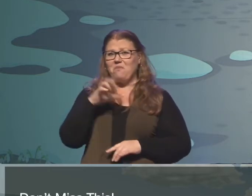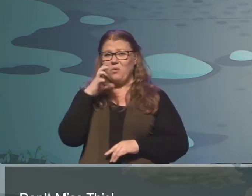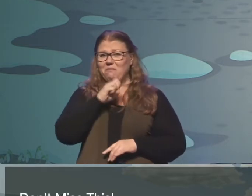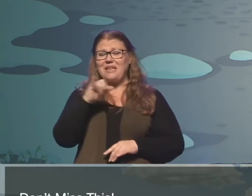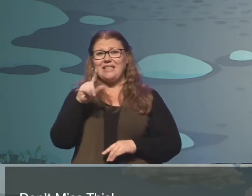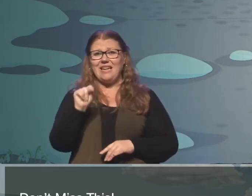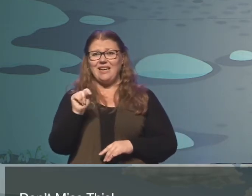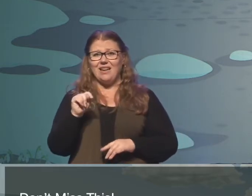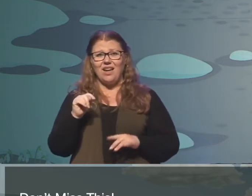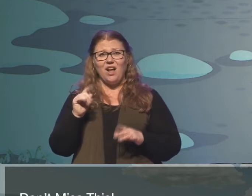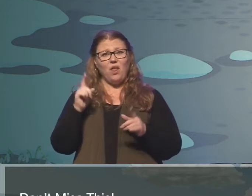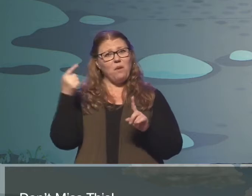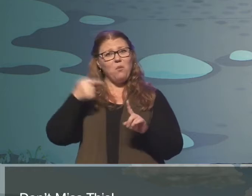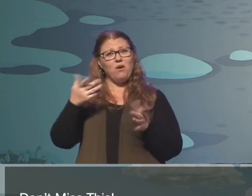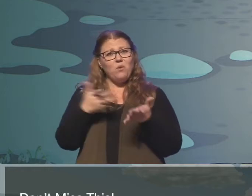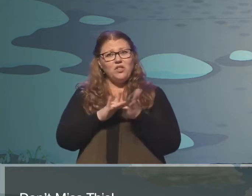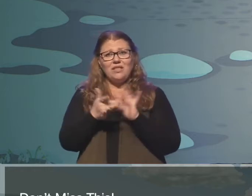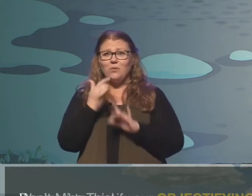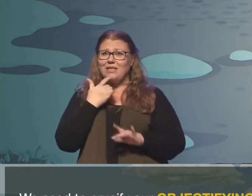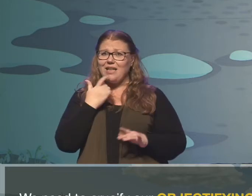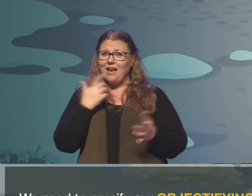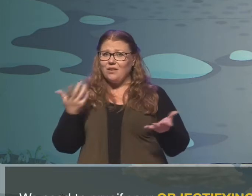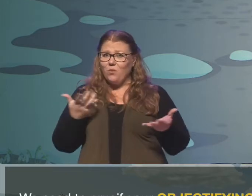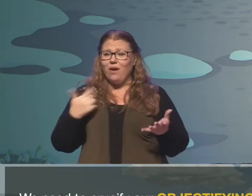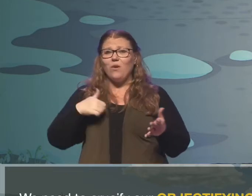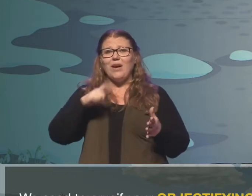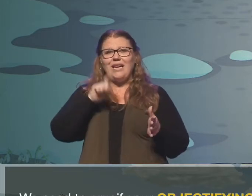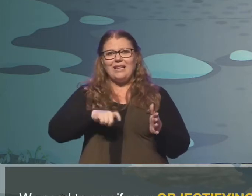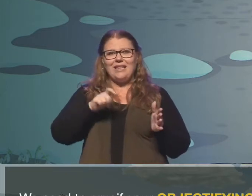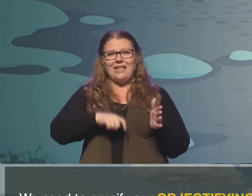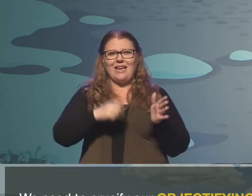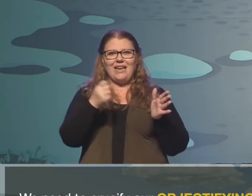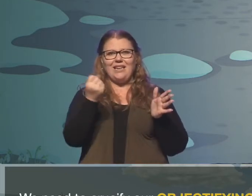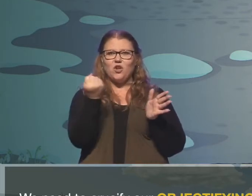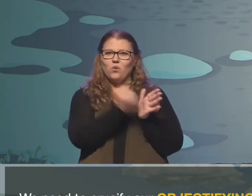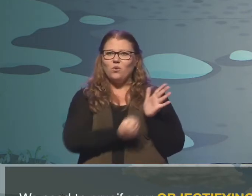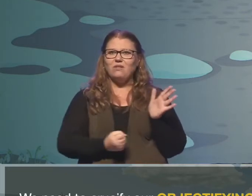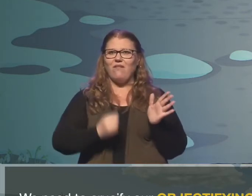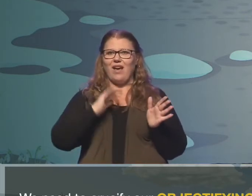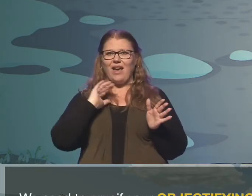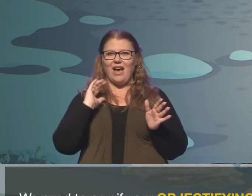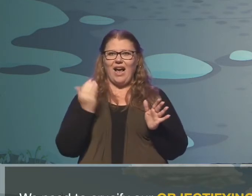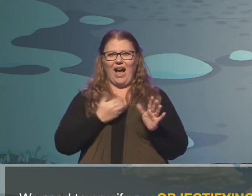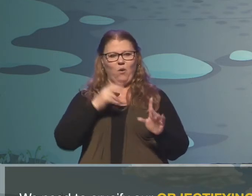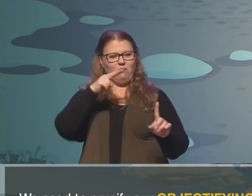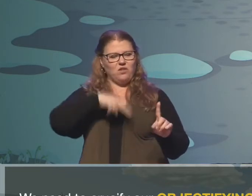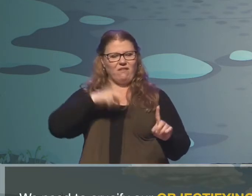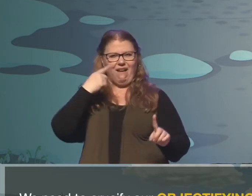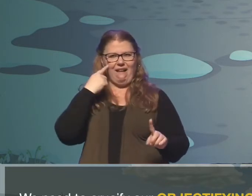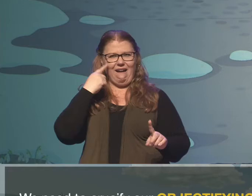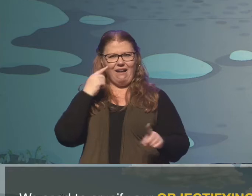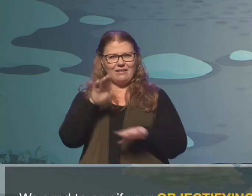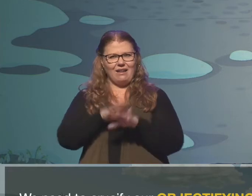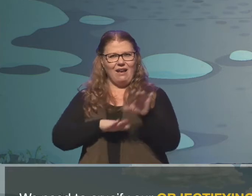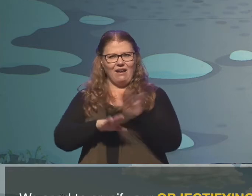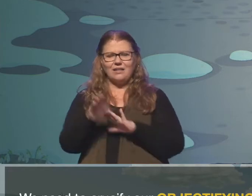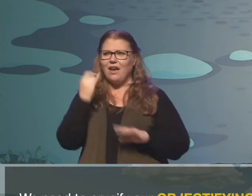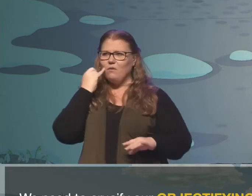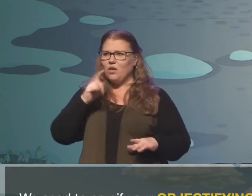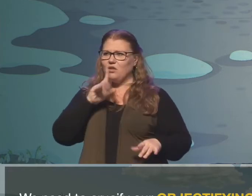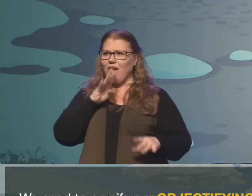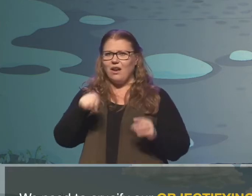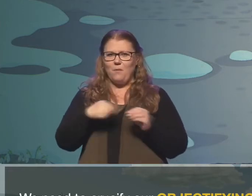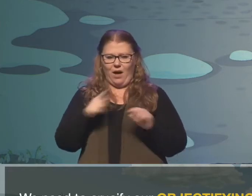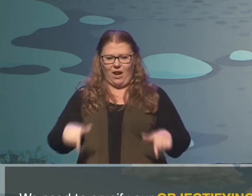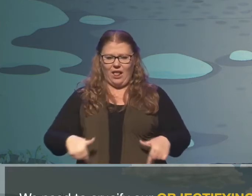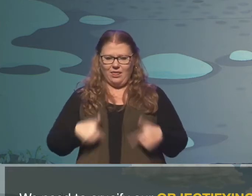what Jesus is saying is here's, we need to crucify our objectifying eyes and hands. Like, if we're talking about a life hidden